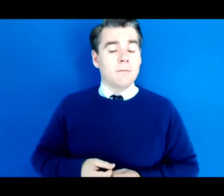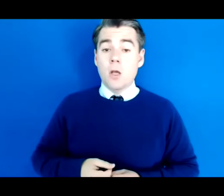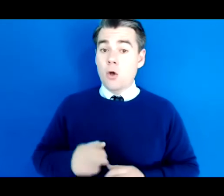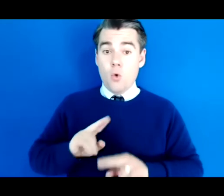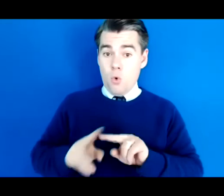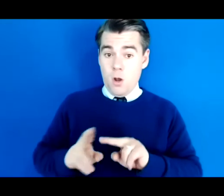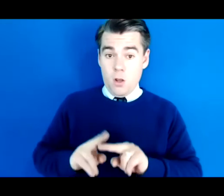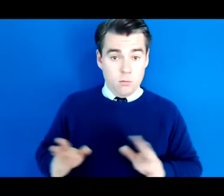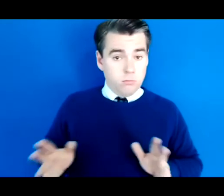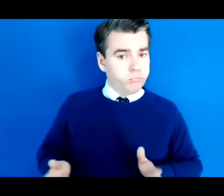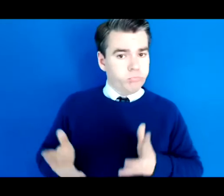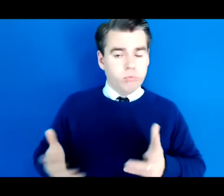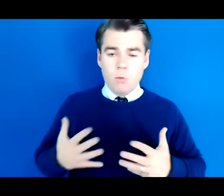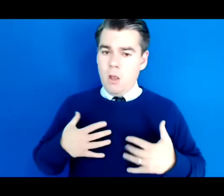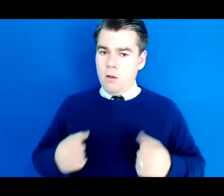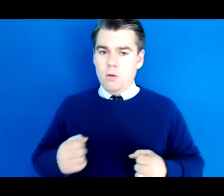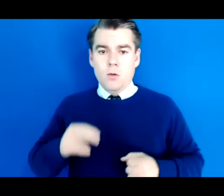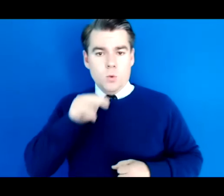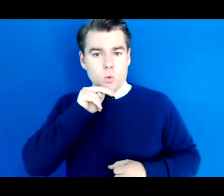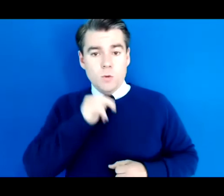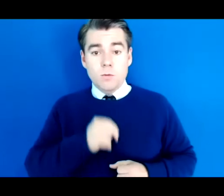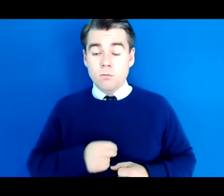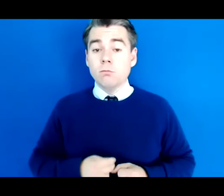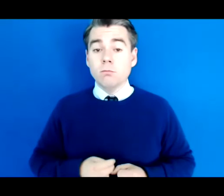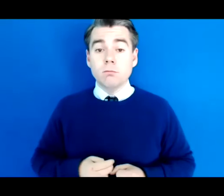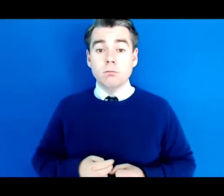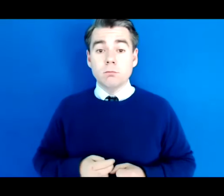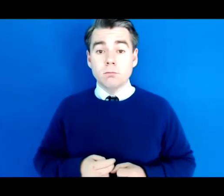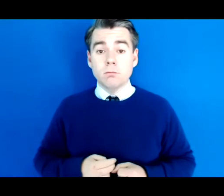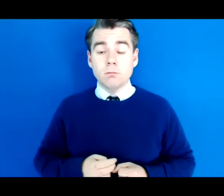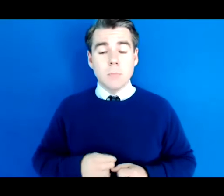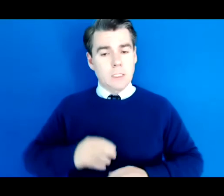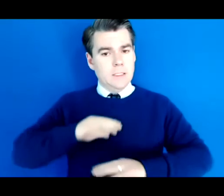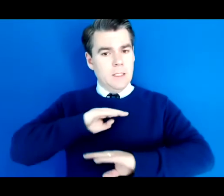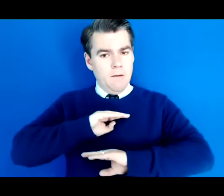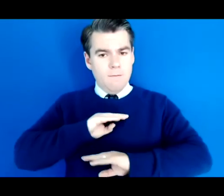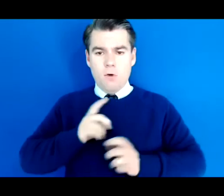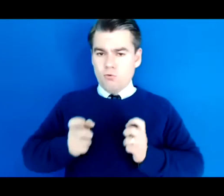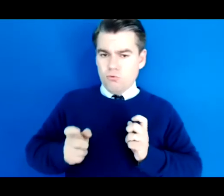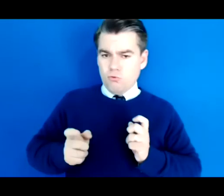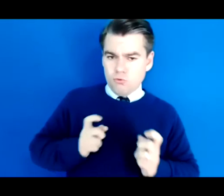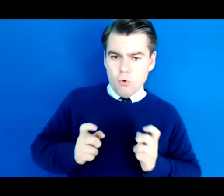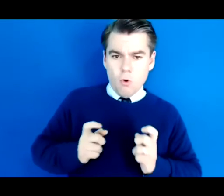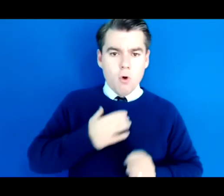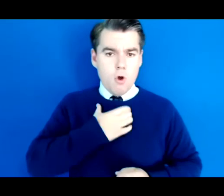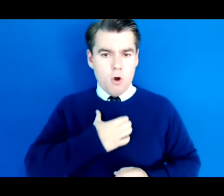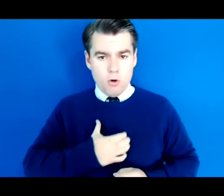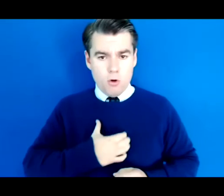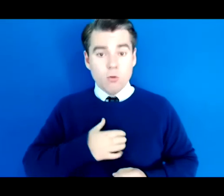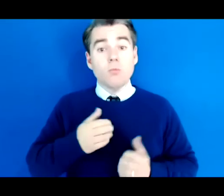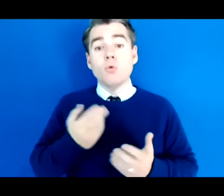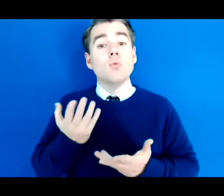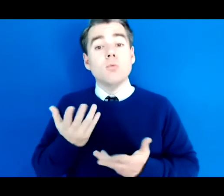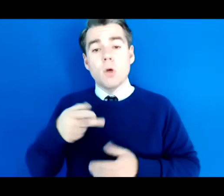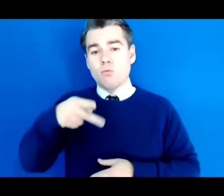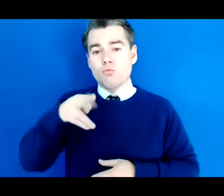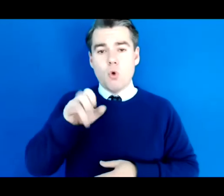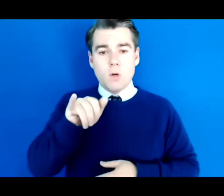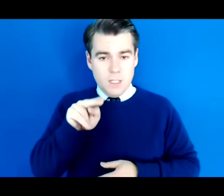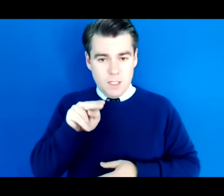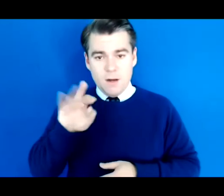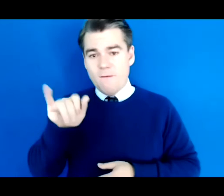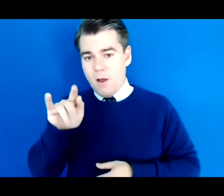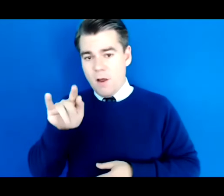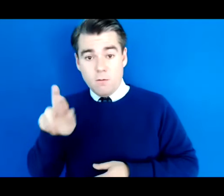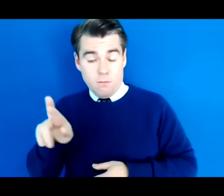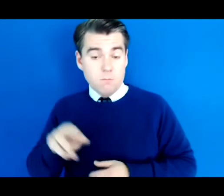nutrition, satisfies and helps control hunger with protein and fiber, supports gut and digestive